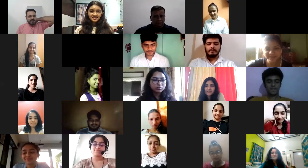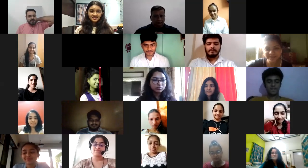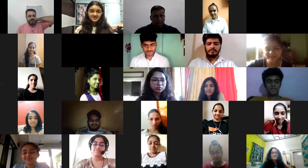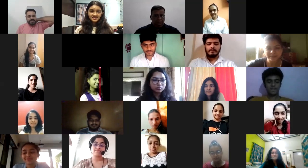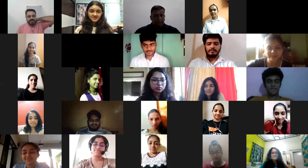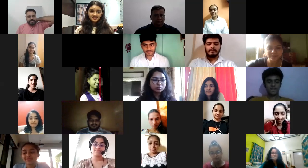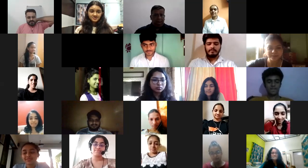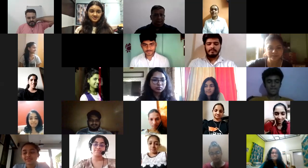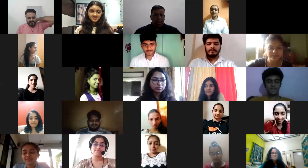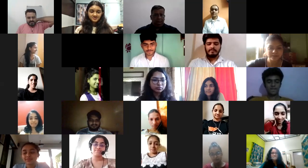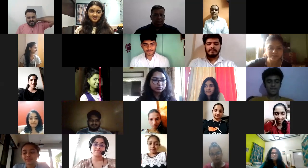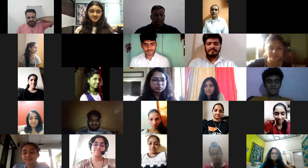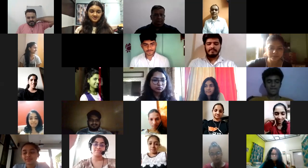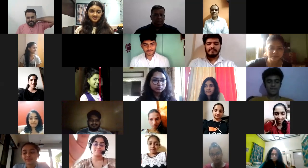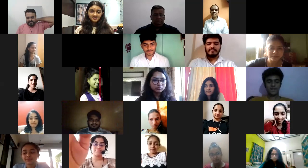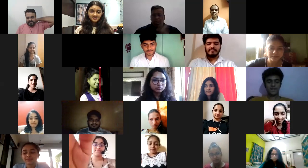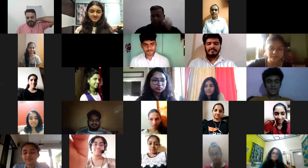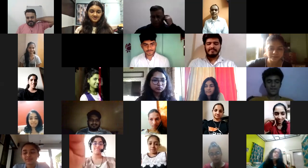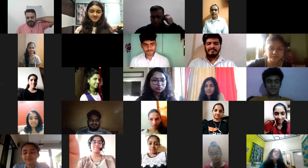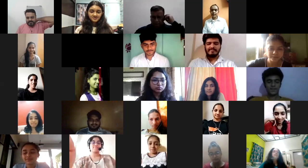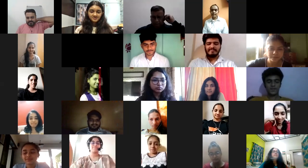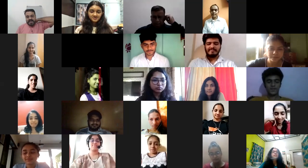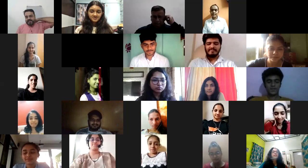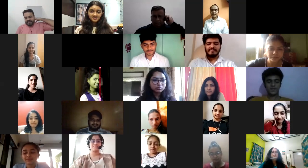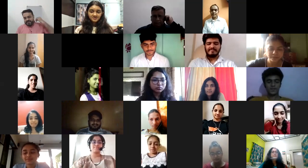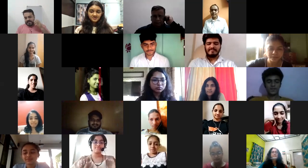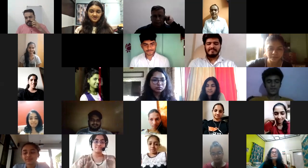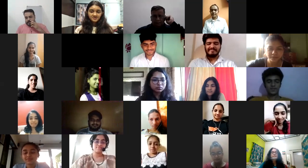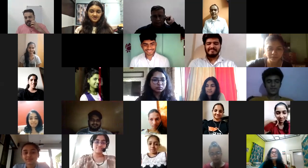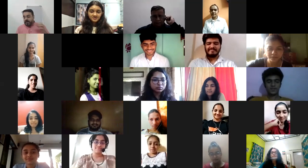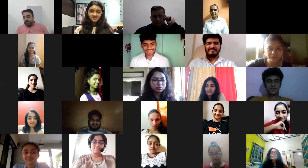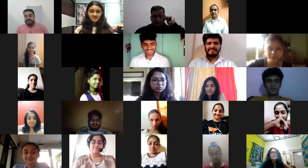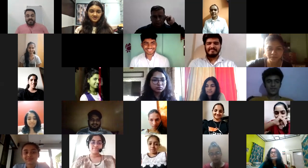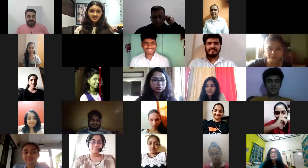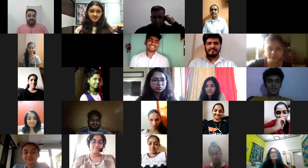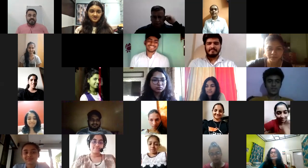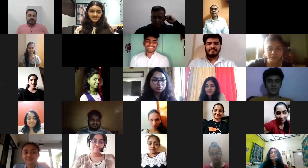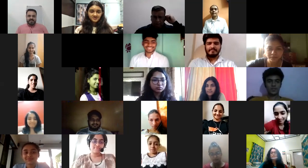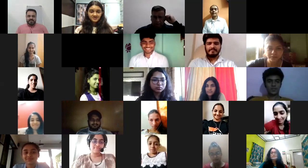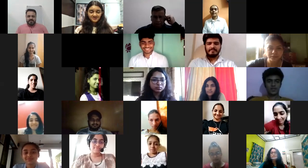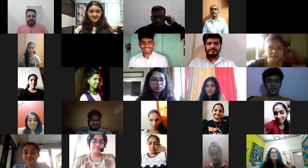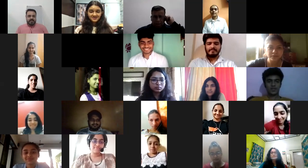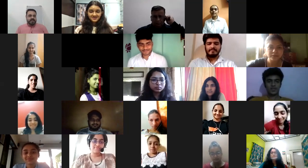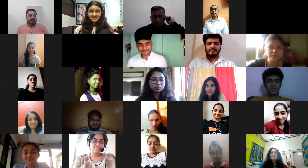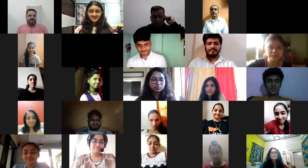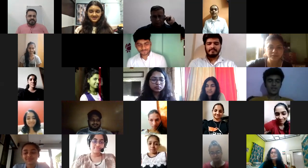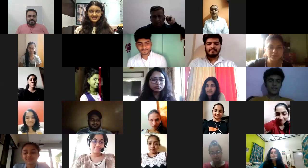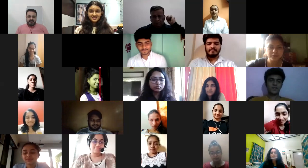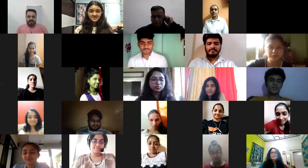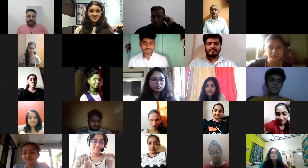So what to say, it is so scary. Lockdown is yet another term. Anything else? Anyone else